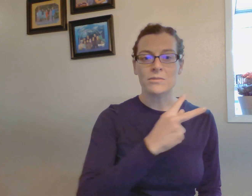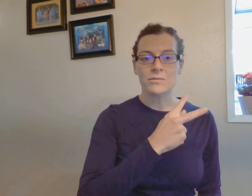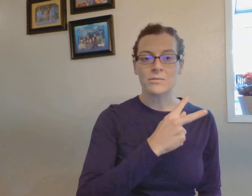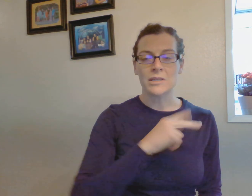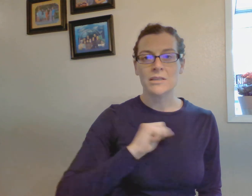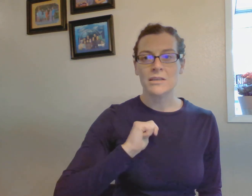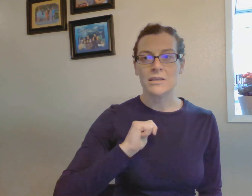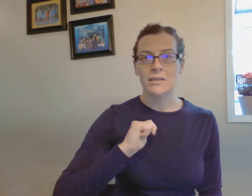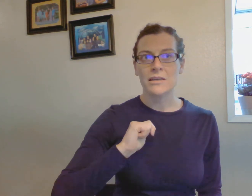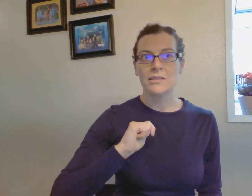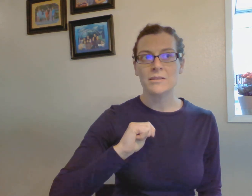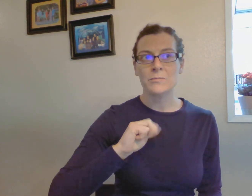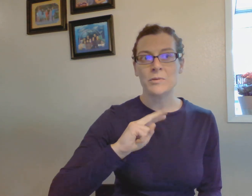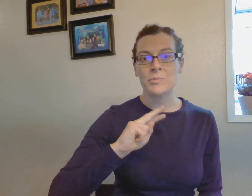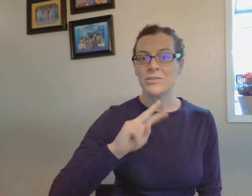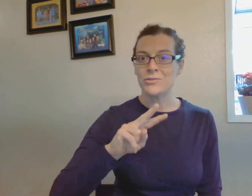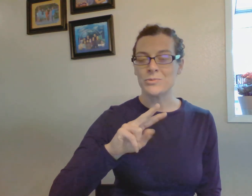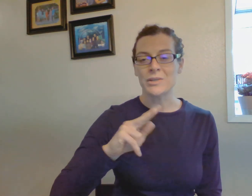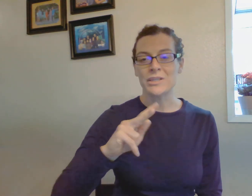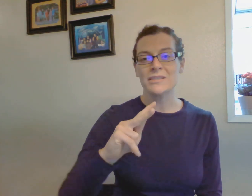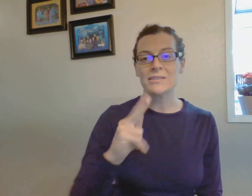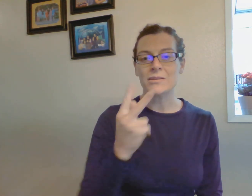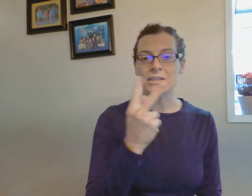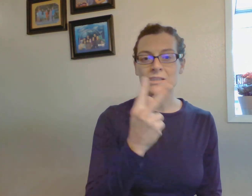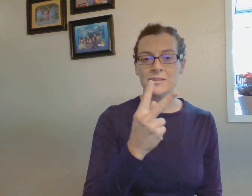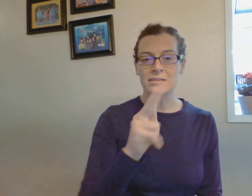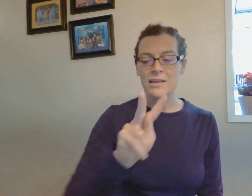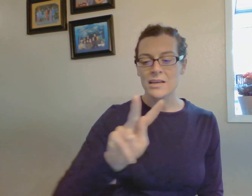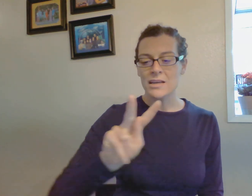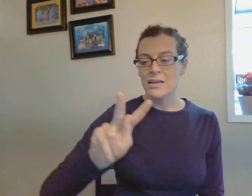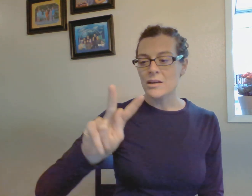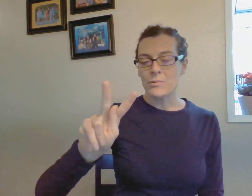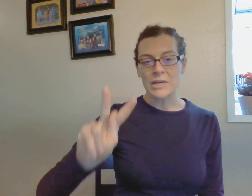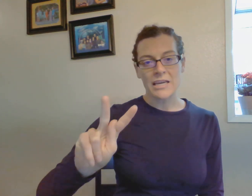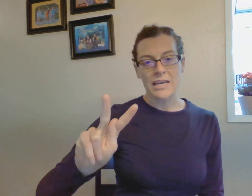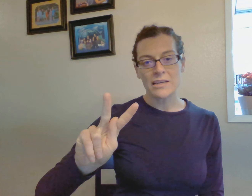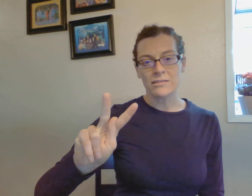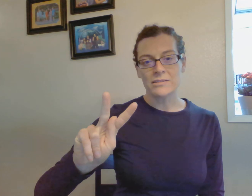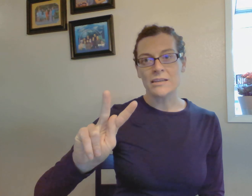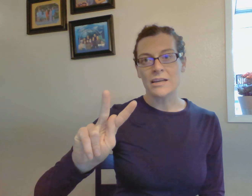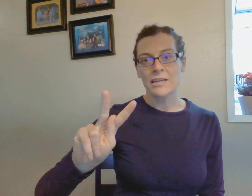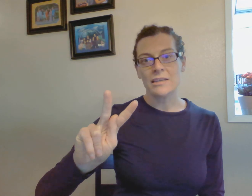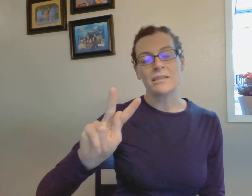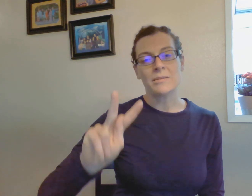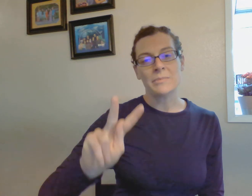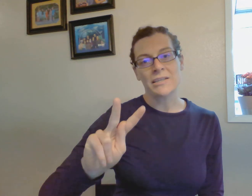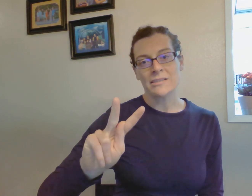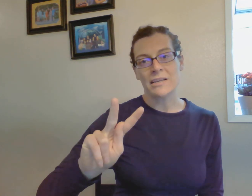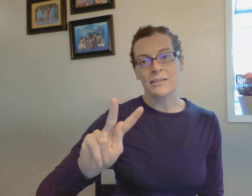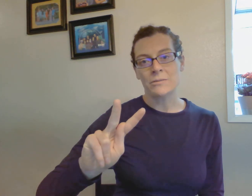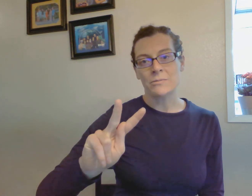So, kingdom will be two words. So this is what K looks like in the American Sign Language